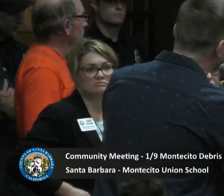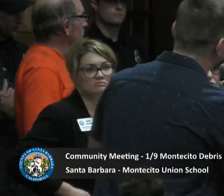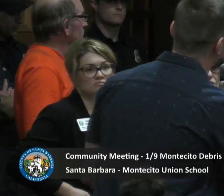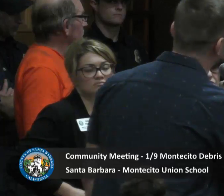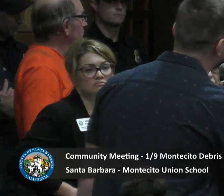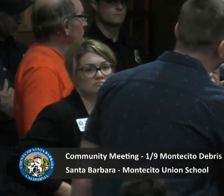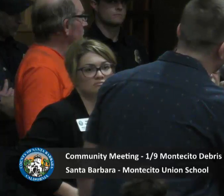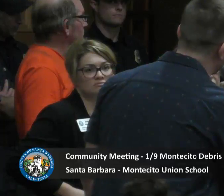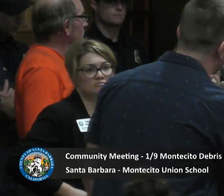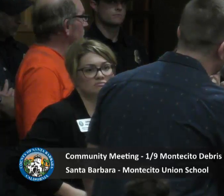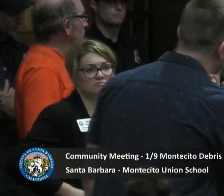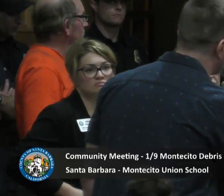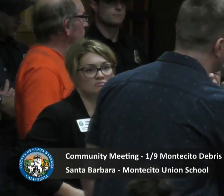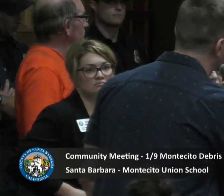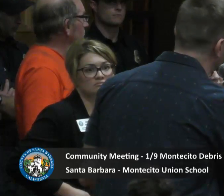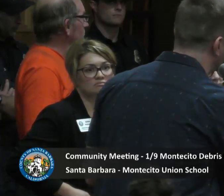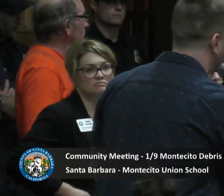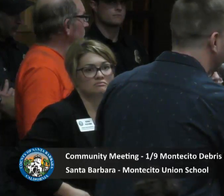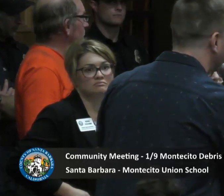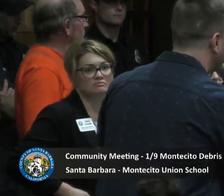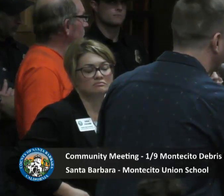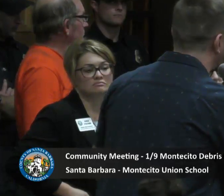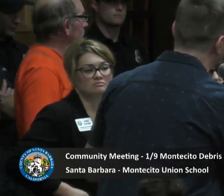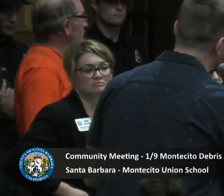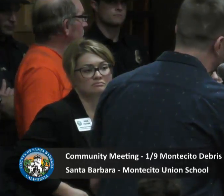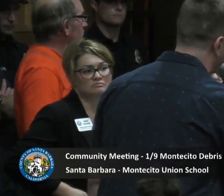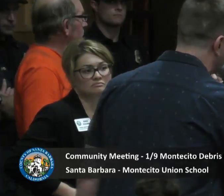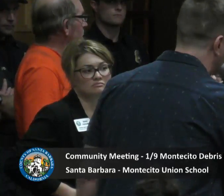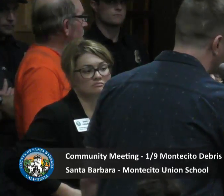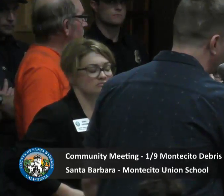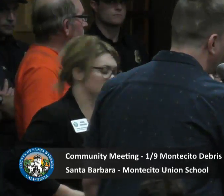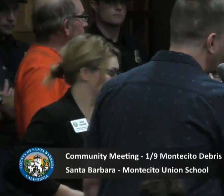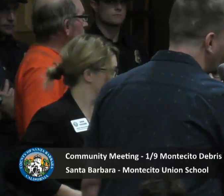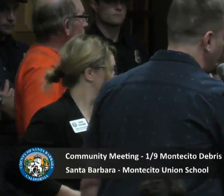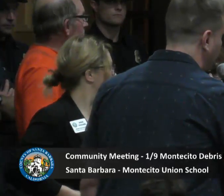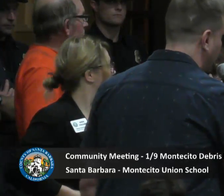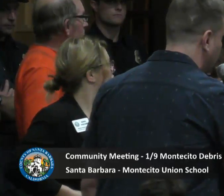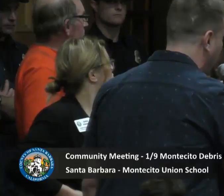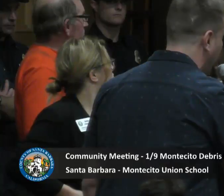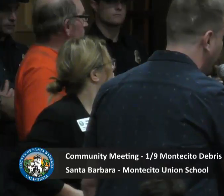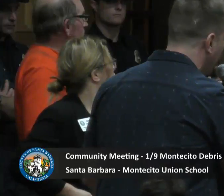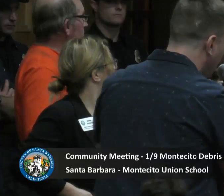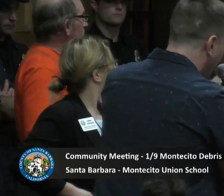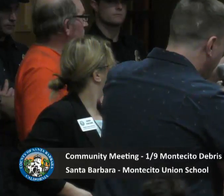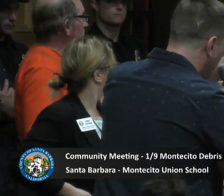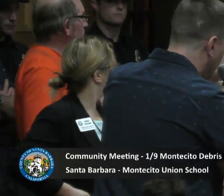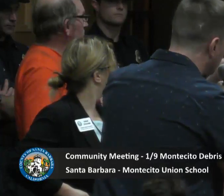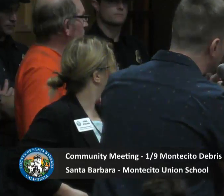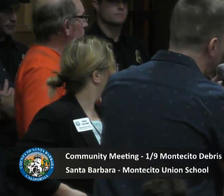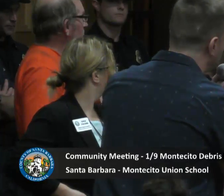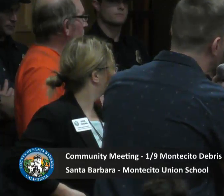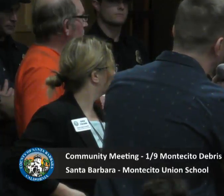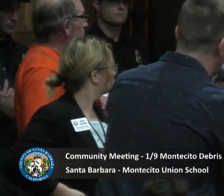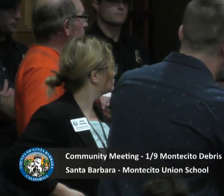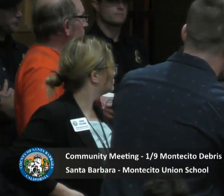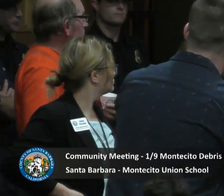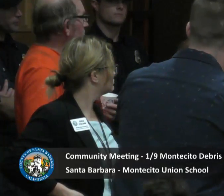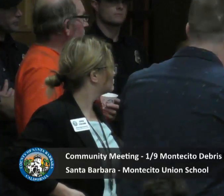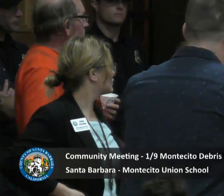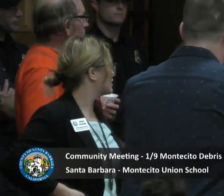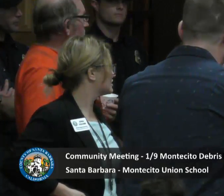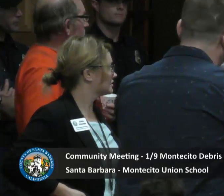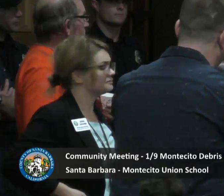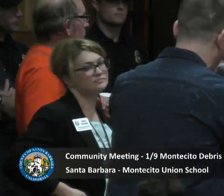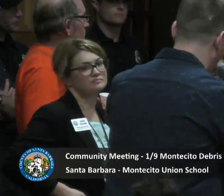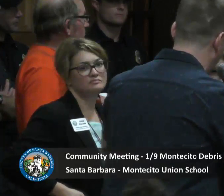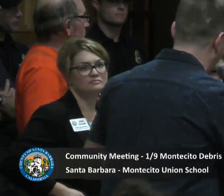can easily figure that sort of information out to at least get a slightly better understanding of what could have transpired. And then look at this map of the mandatory